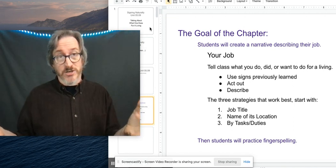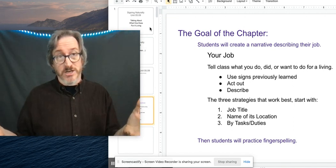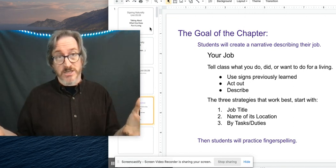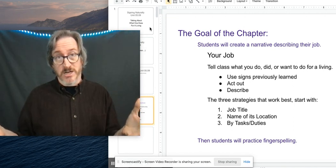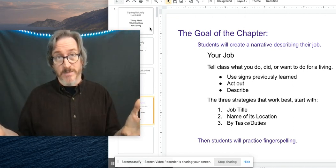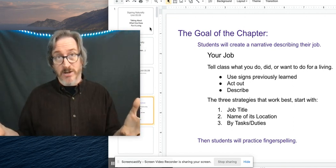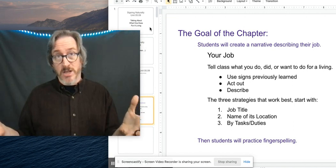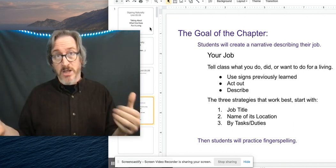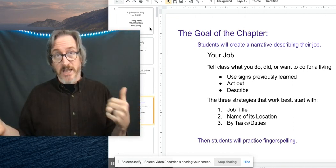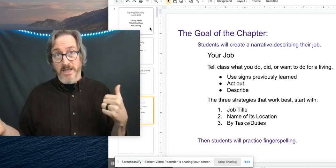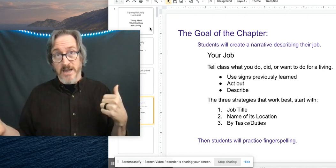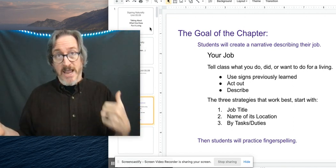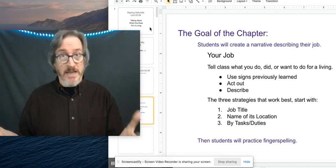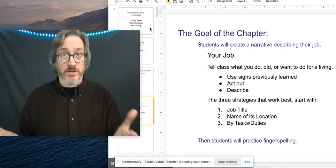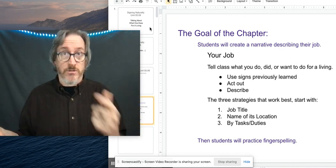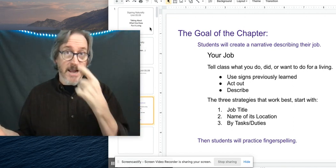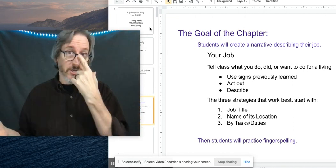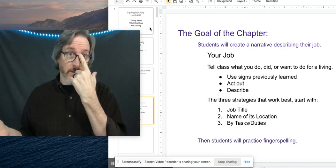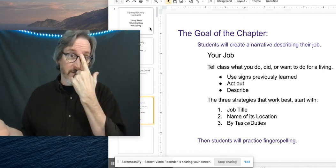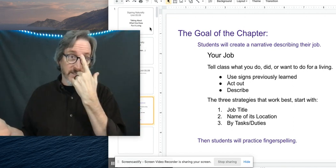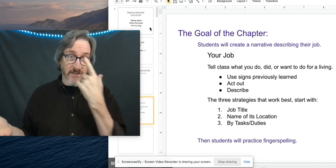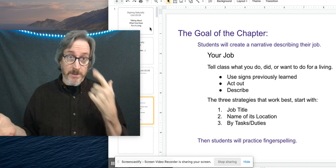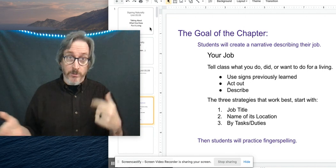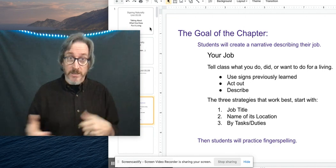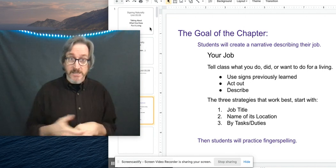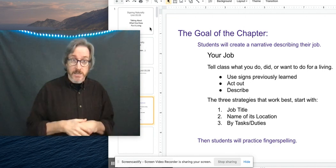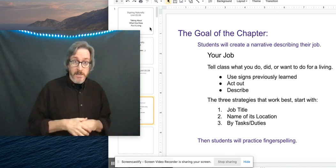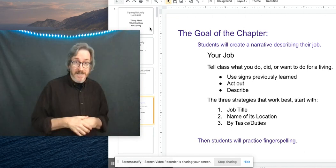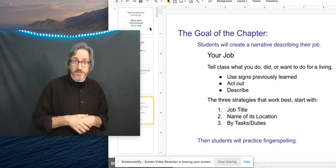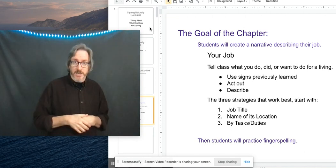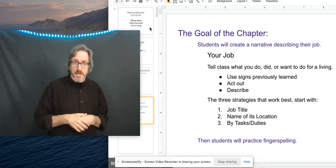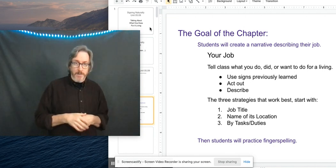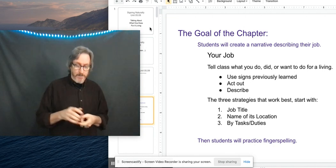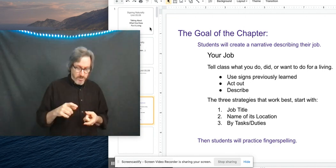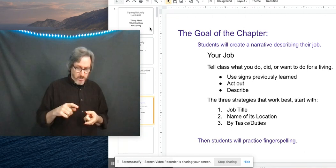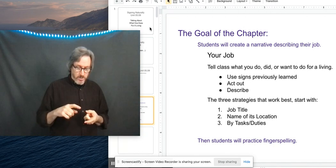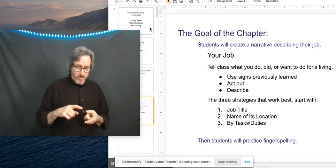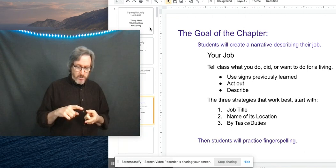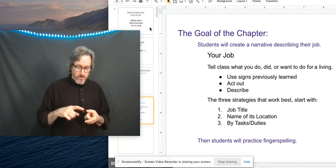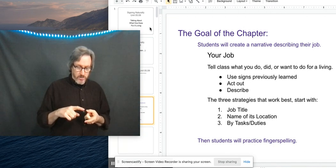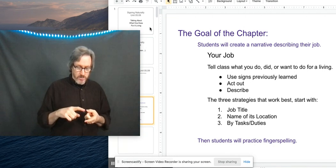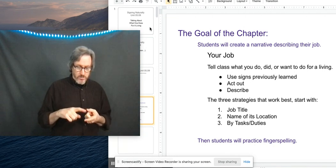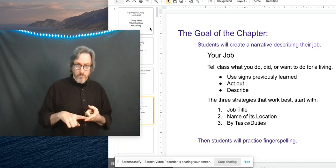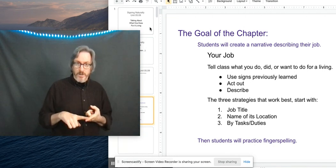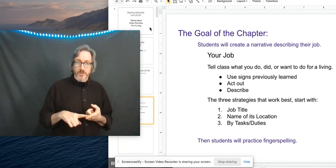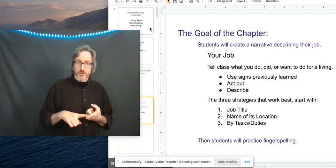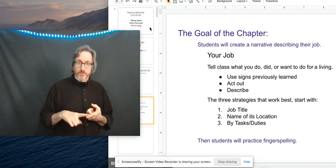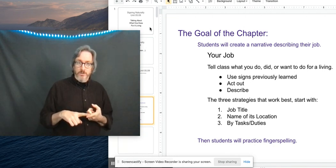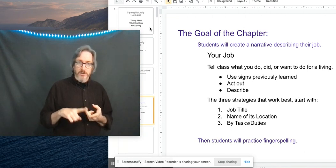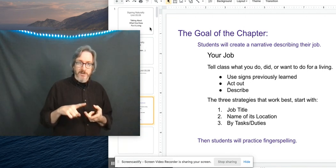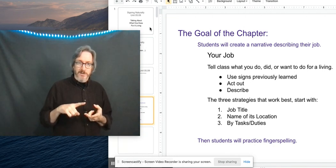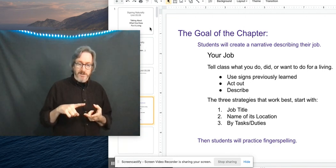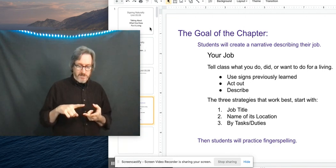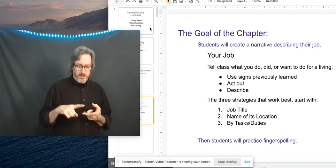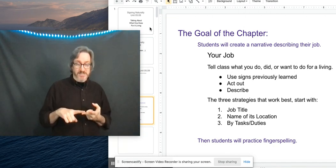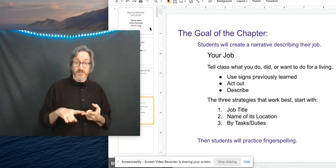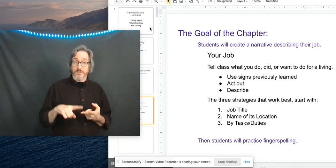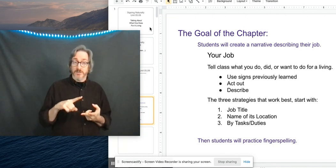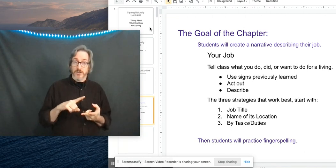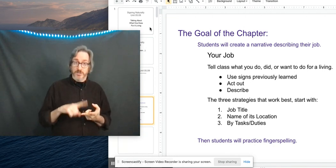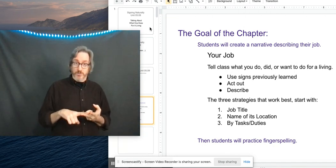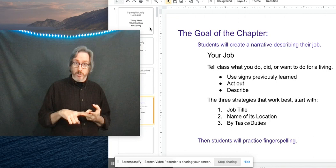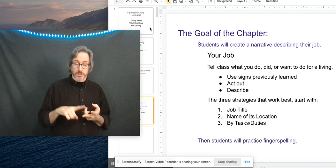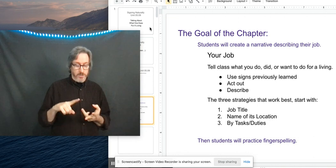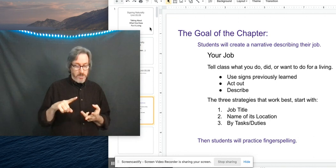things that you're going to talk about in any interaction you have with deaf people is it's going to come up, what do you do? Are you a